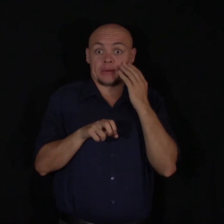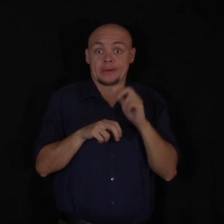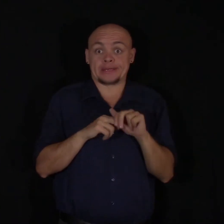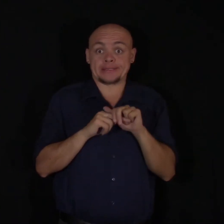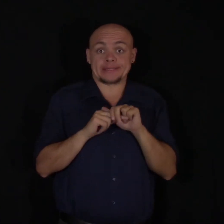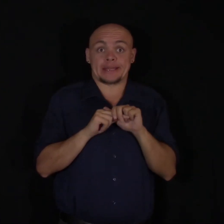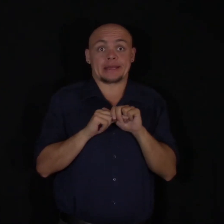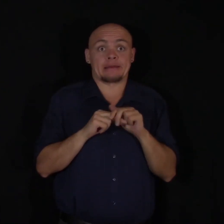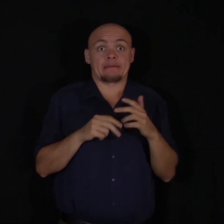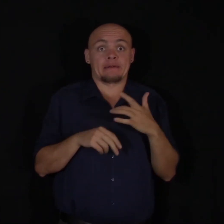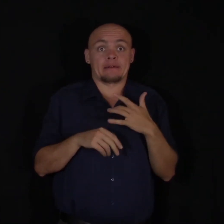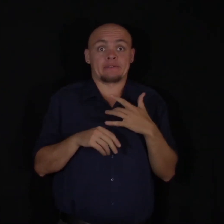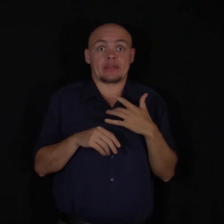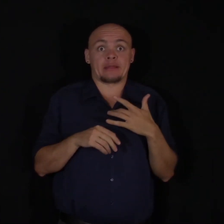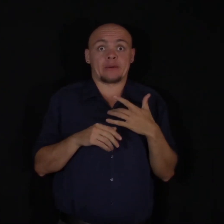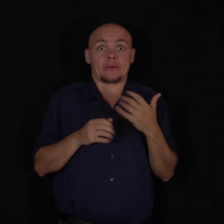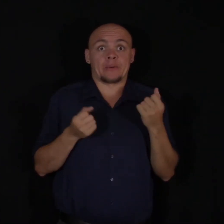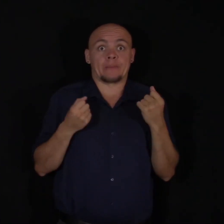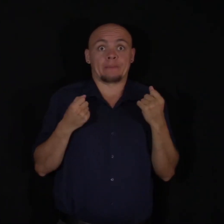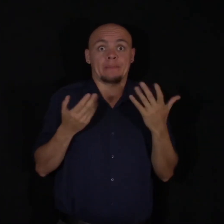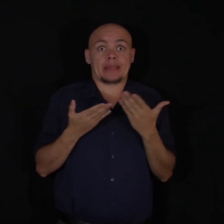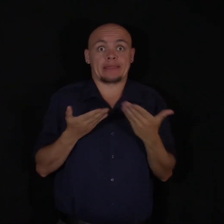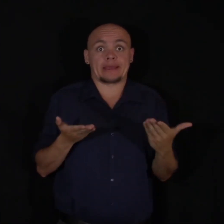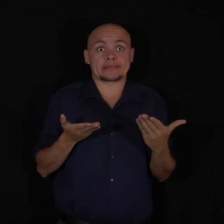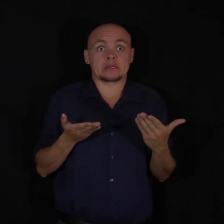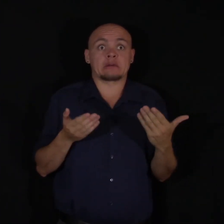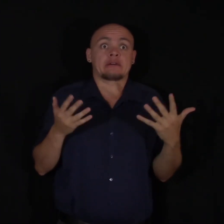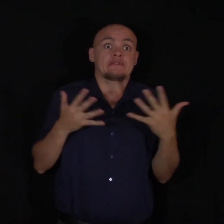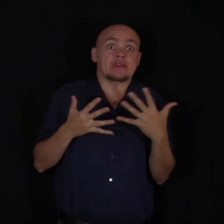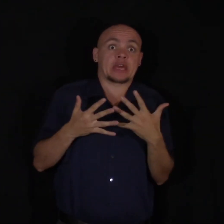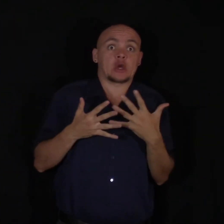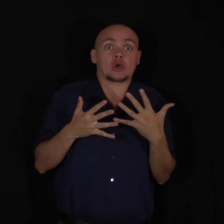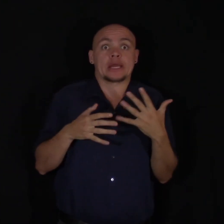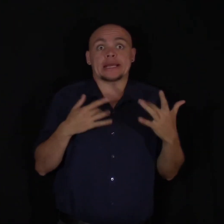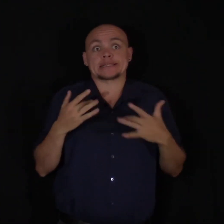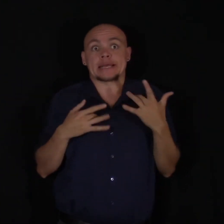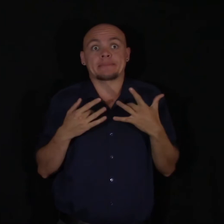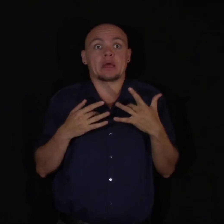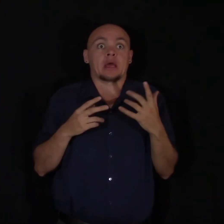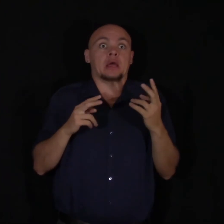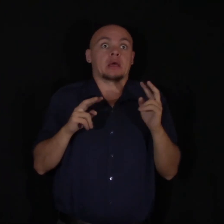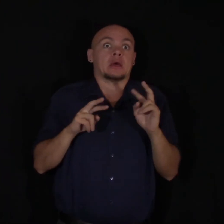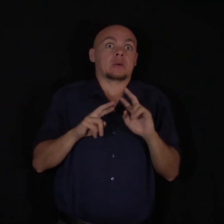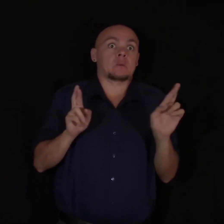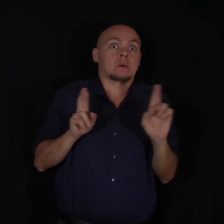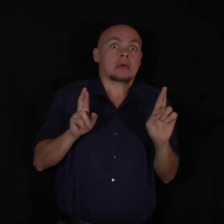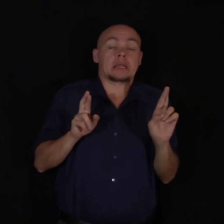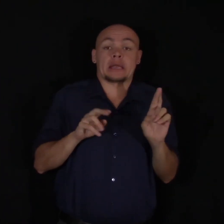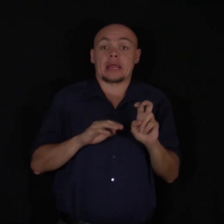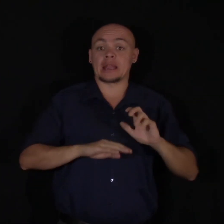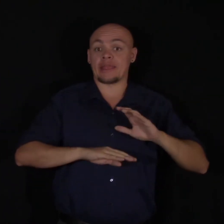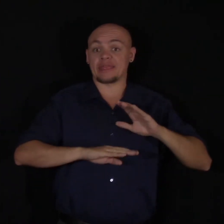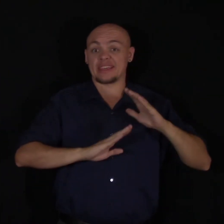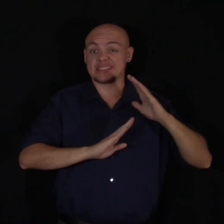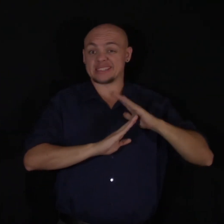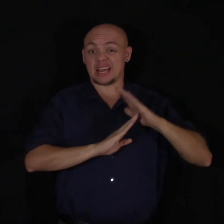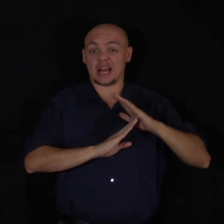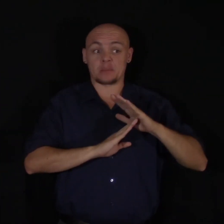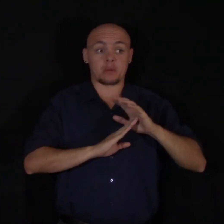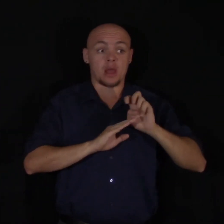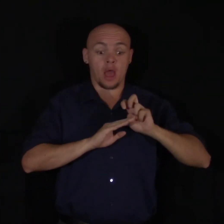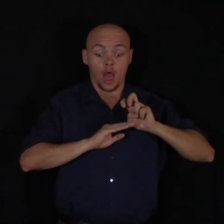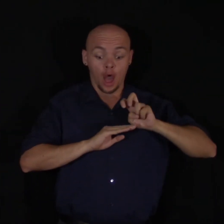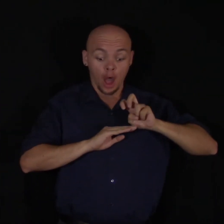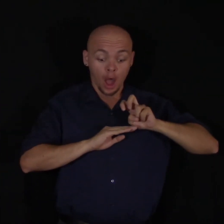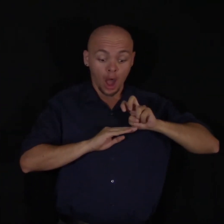there, you're feeling a lot of feelings: fear, excitement, anticipation. And when you get to the top and you go down on